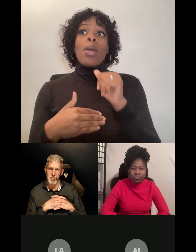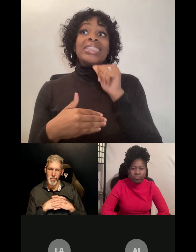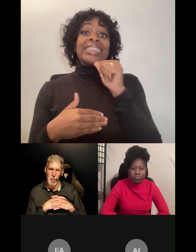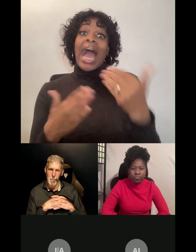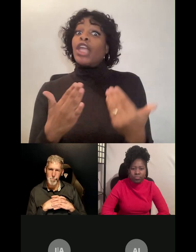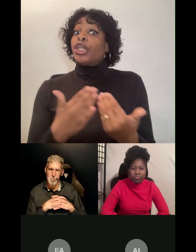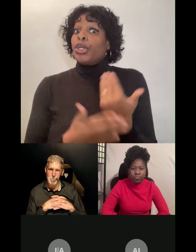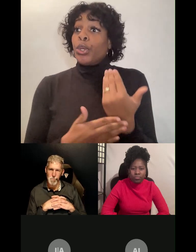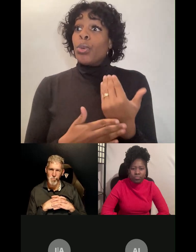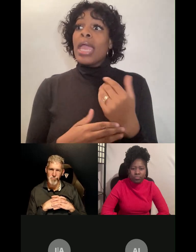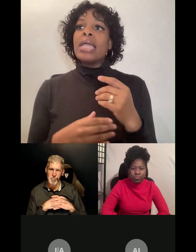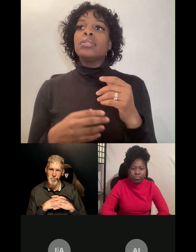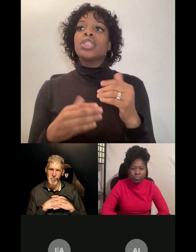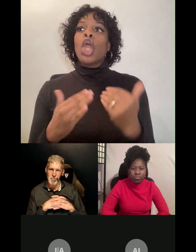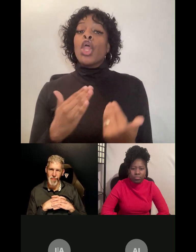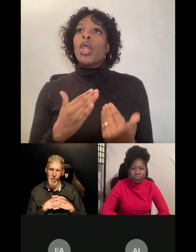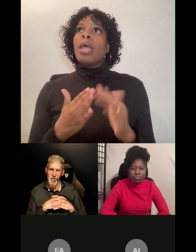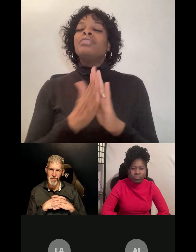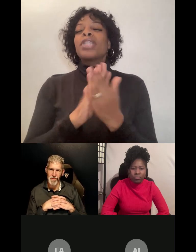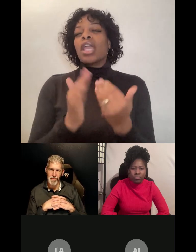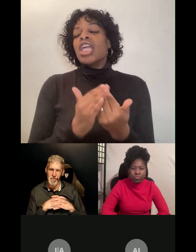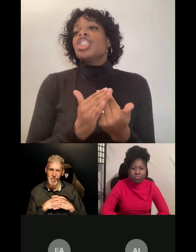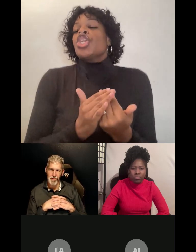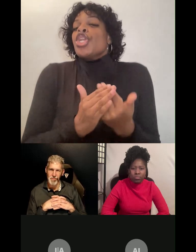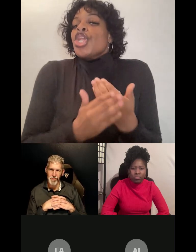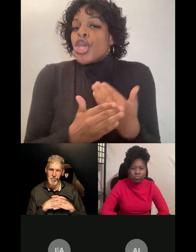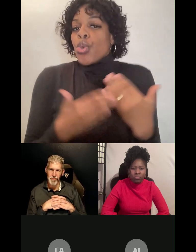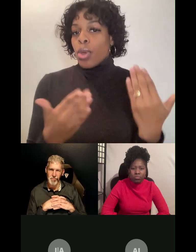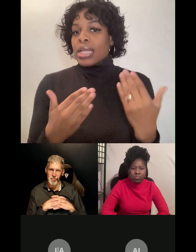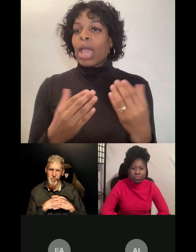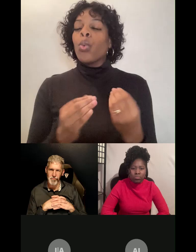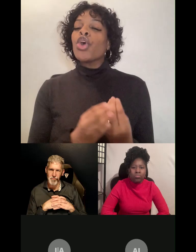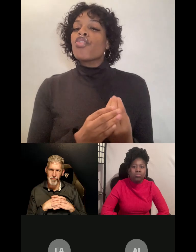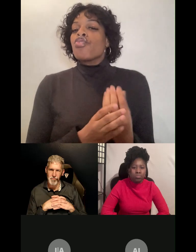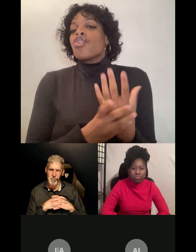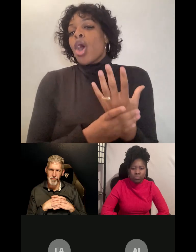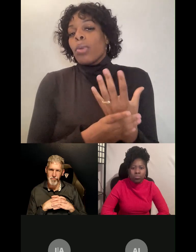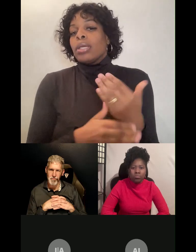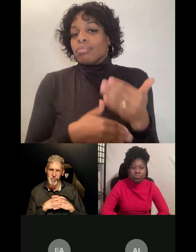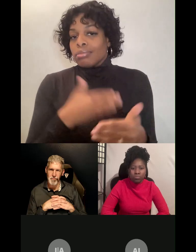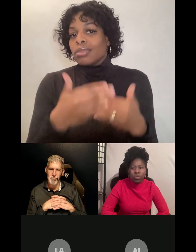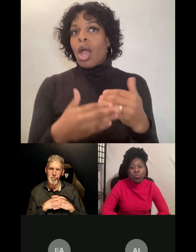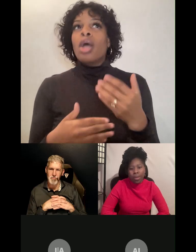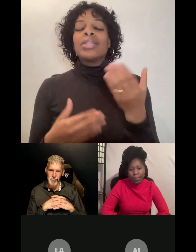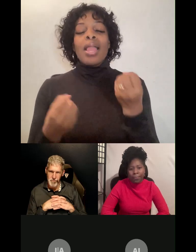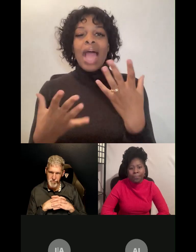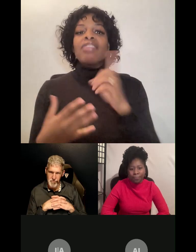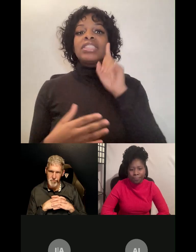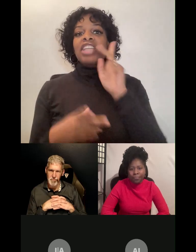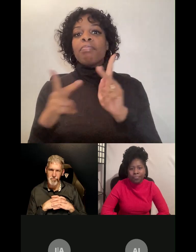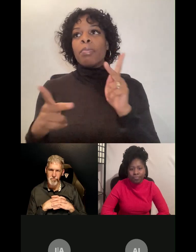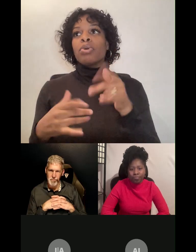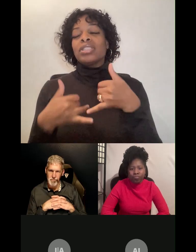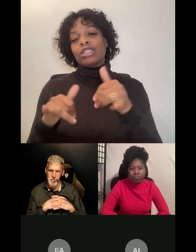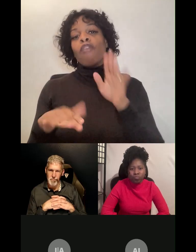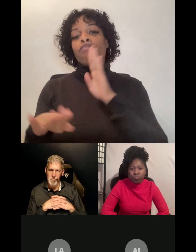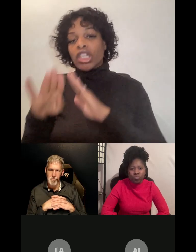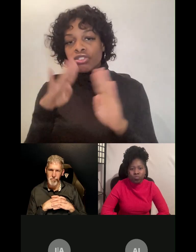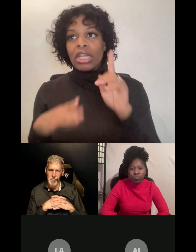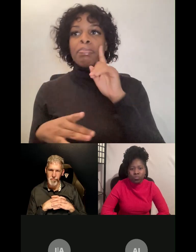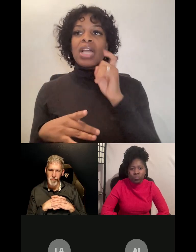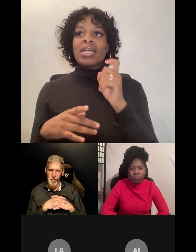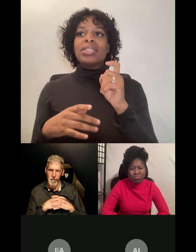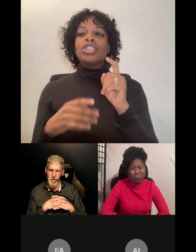even though it's not new, it's new, like real growing. A lot of the stuff people are